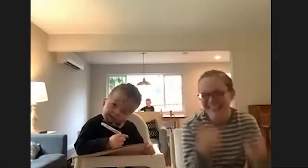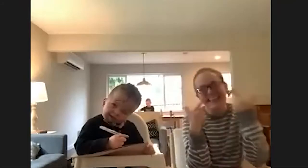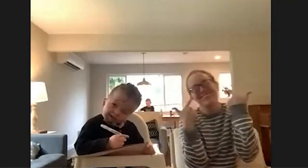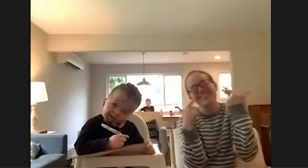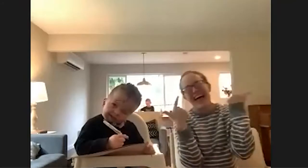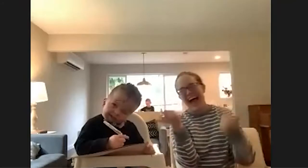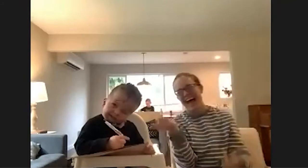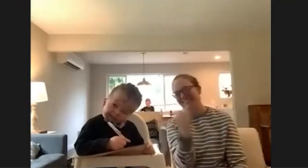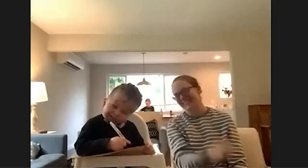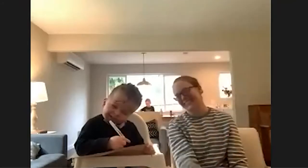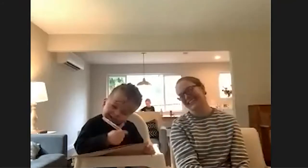He's laughing now.